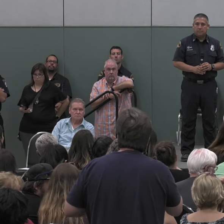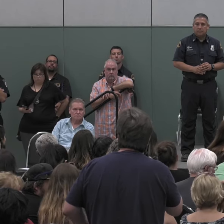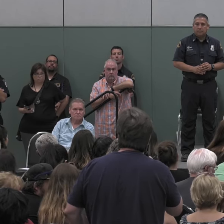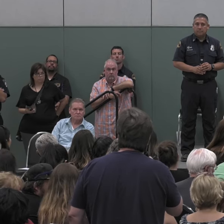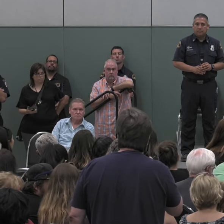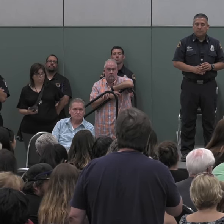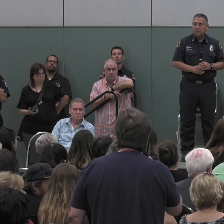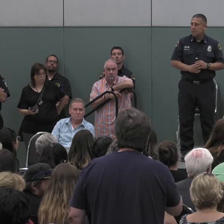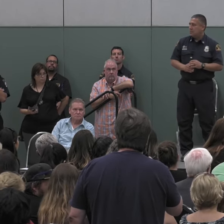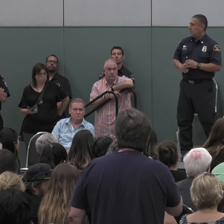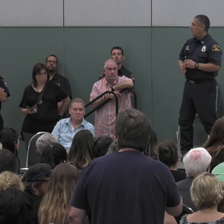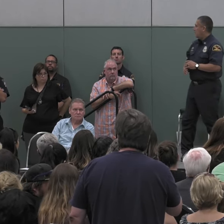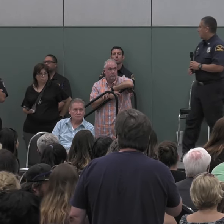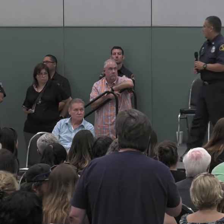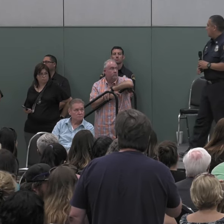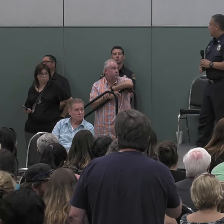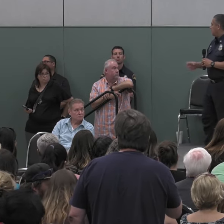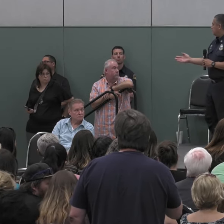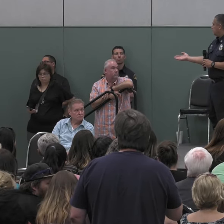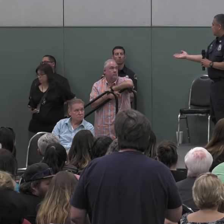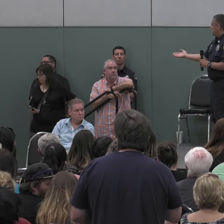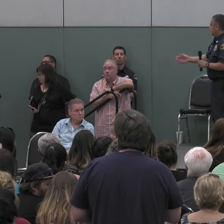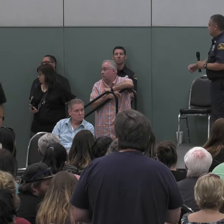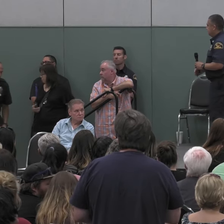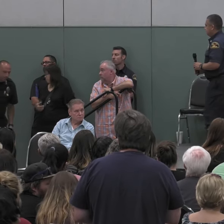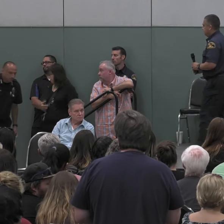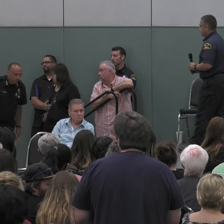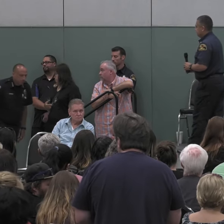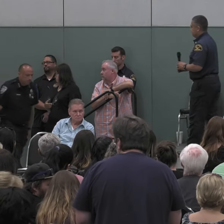prior to coming down? Thank you.